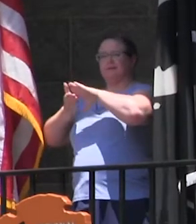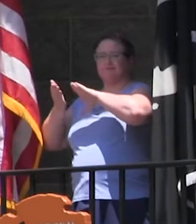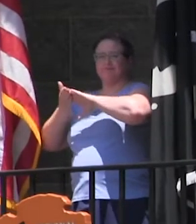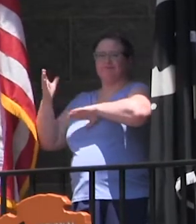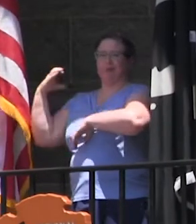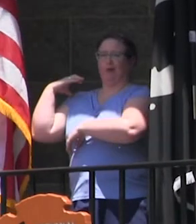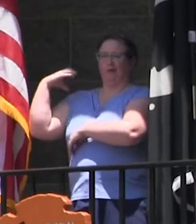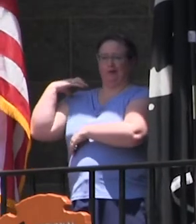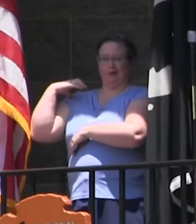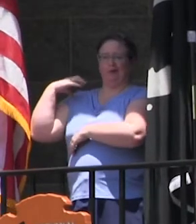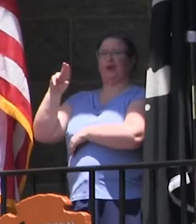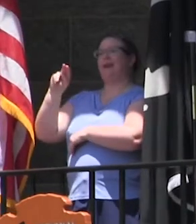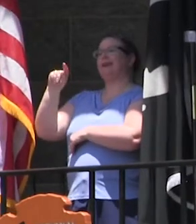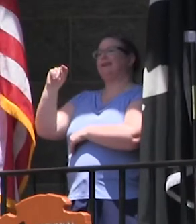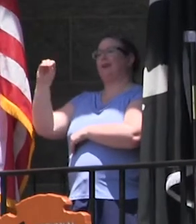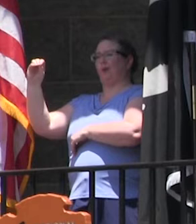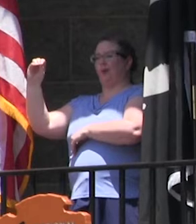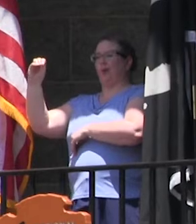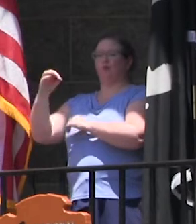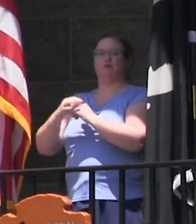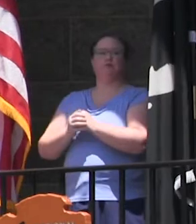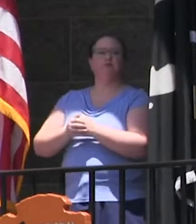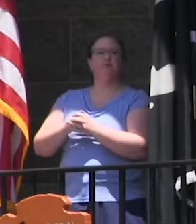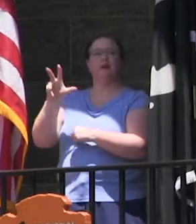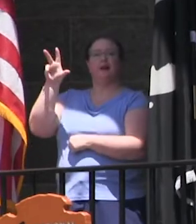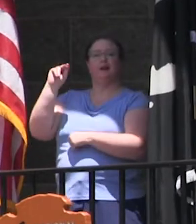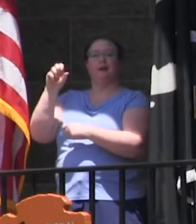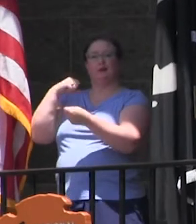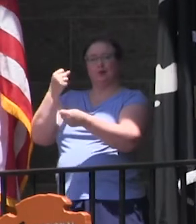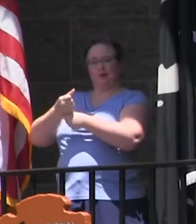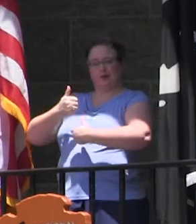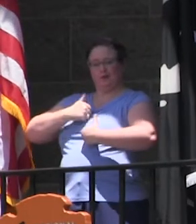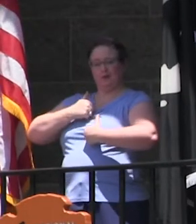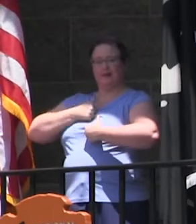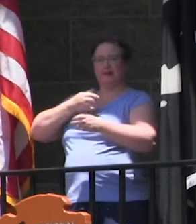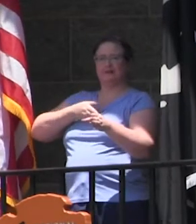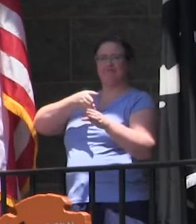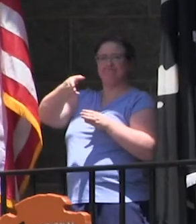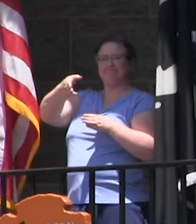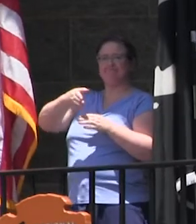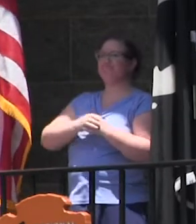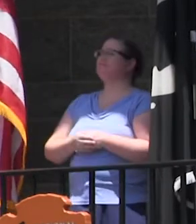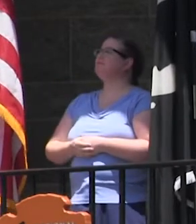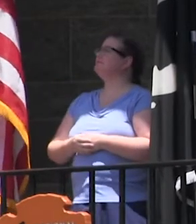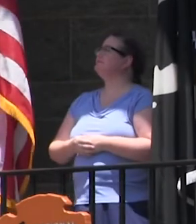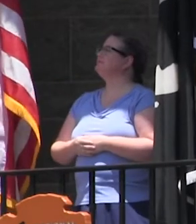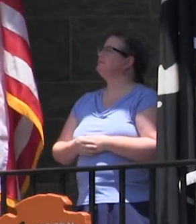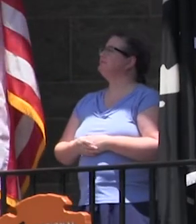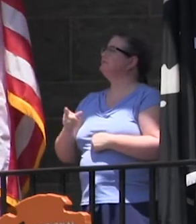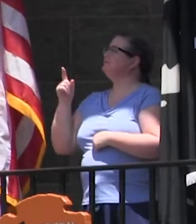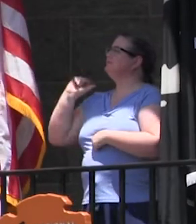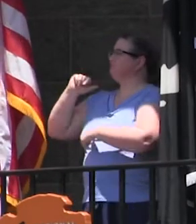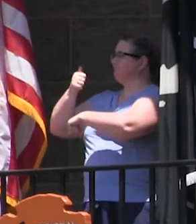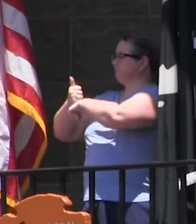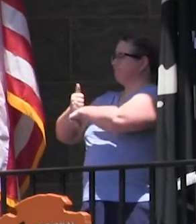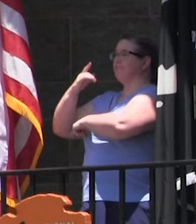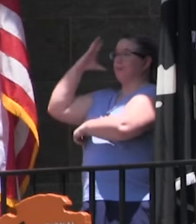Center. During his 30-year military career, he was stationed in